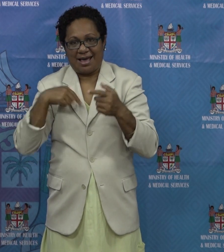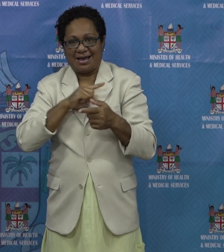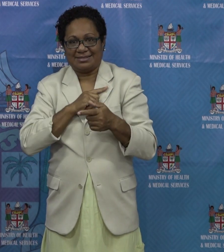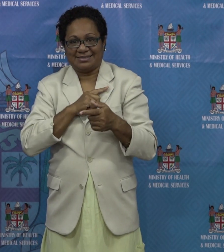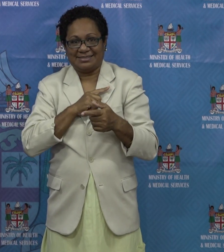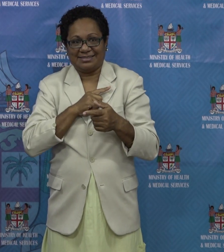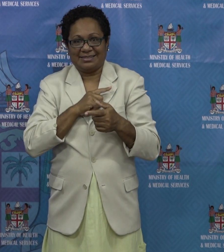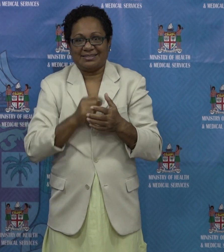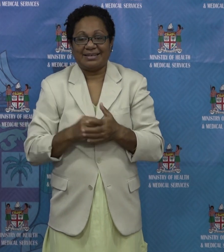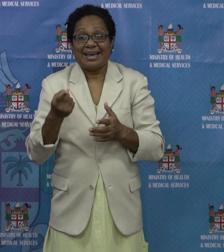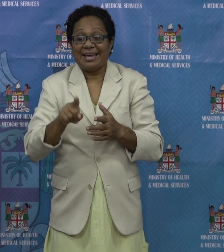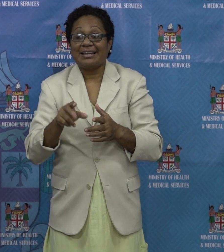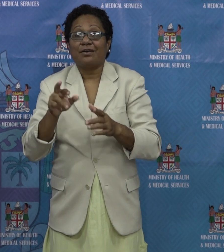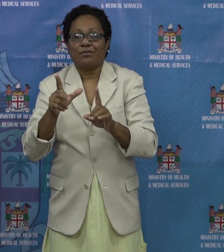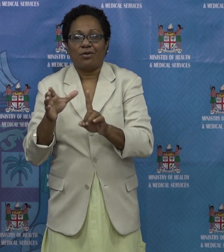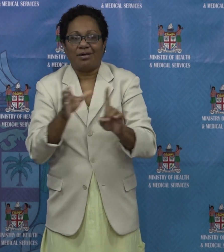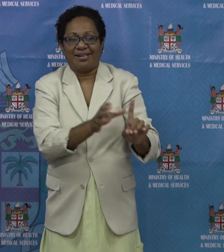during this lockdown.